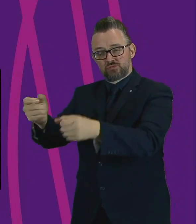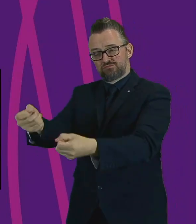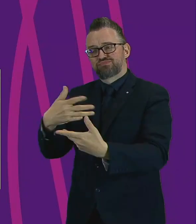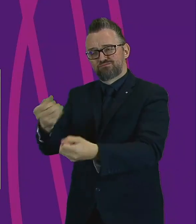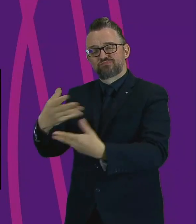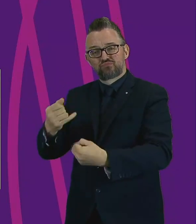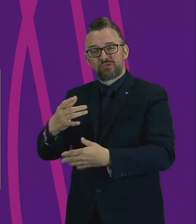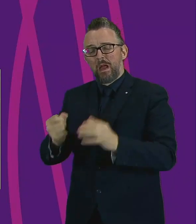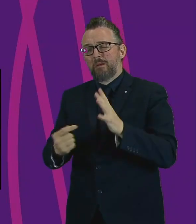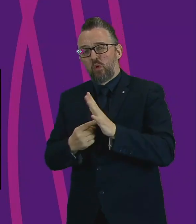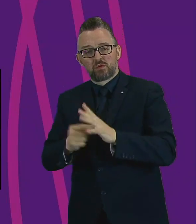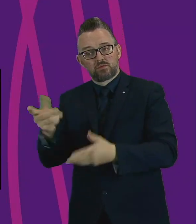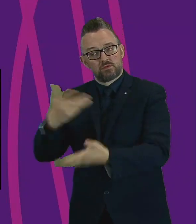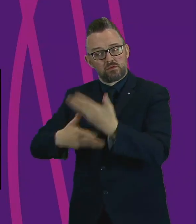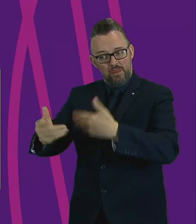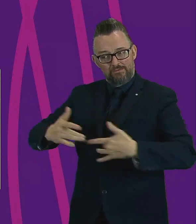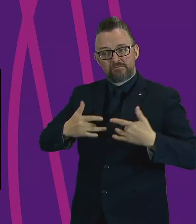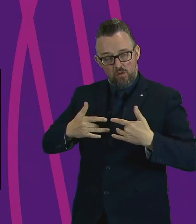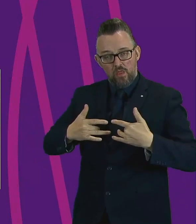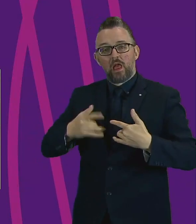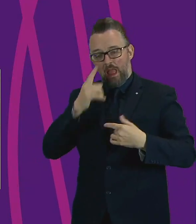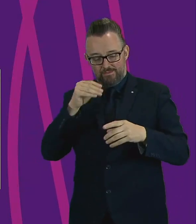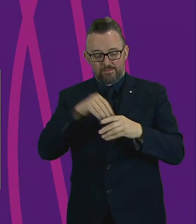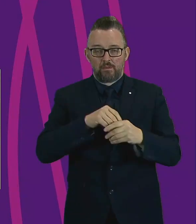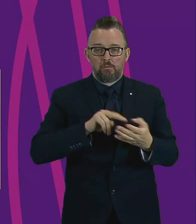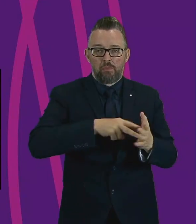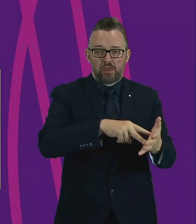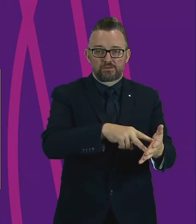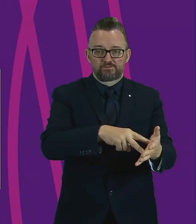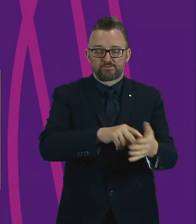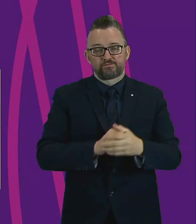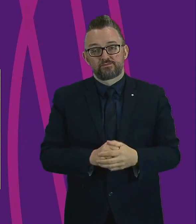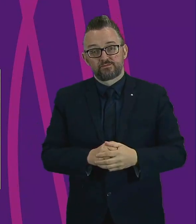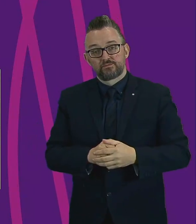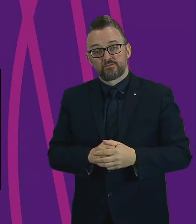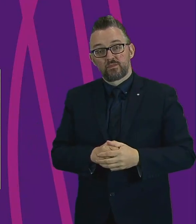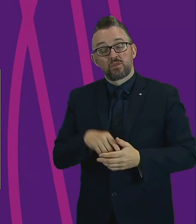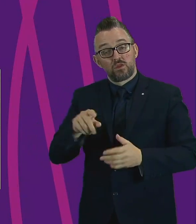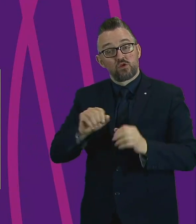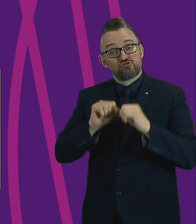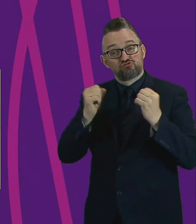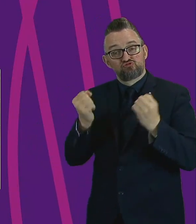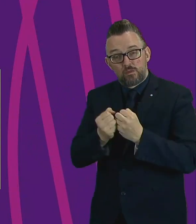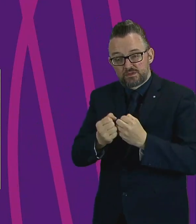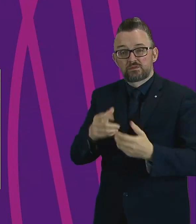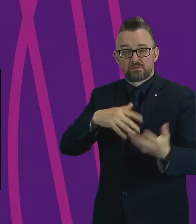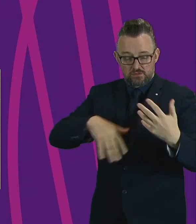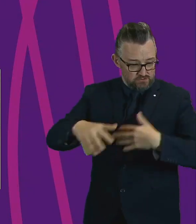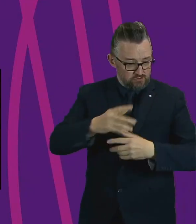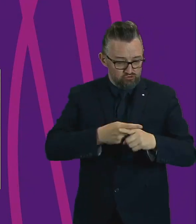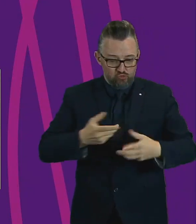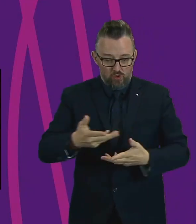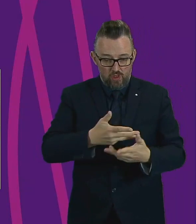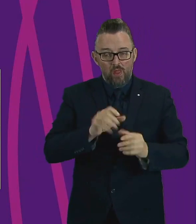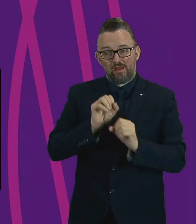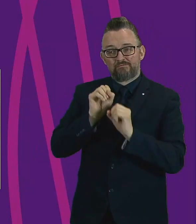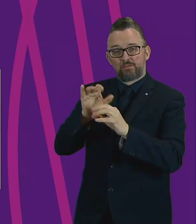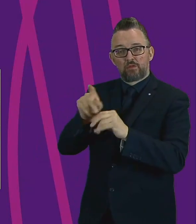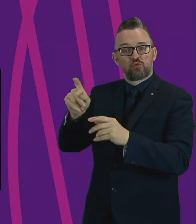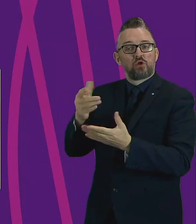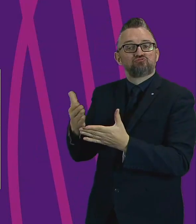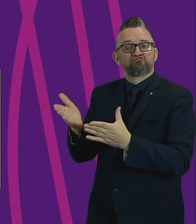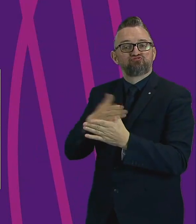attention to that in all our planning. Collectively, these groups will feed into the Framework for Mobilisation Recovery Group, which I will